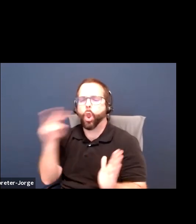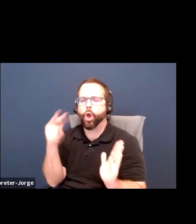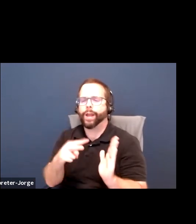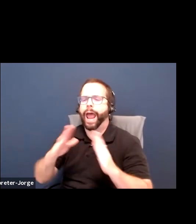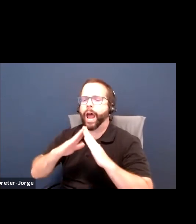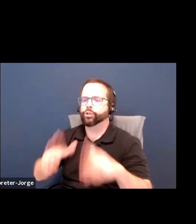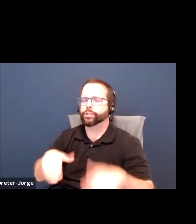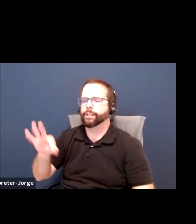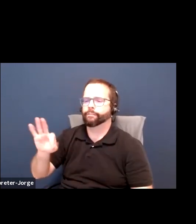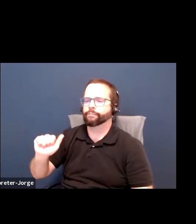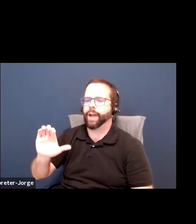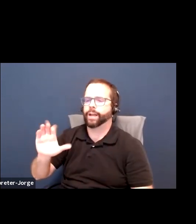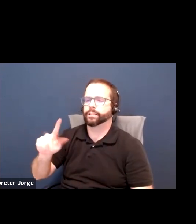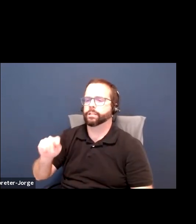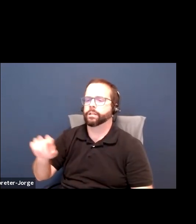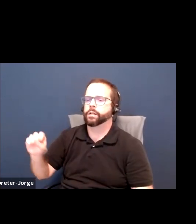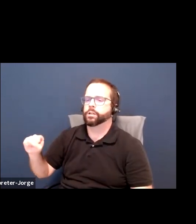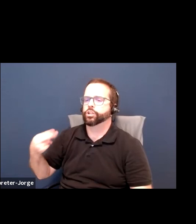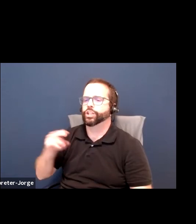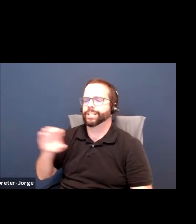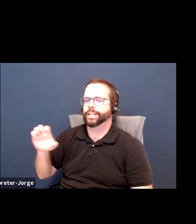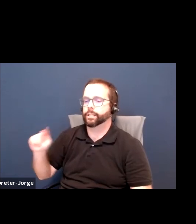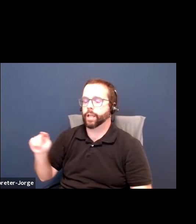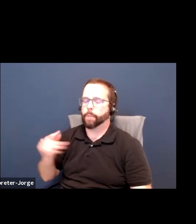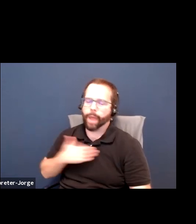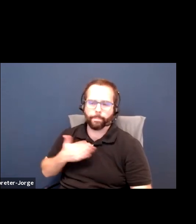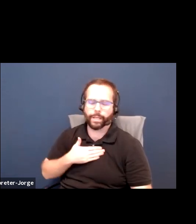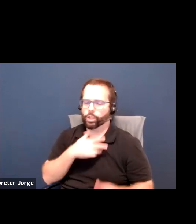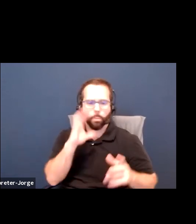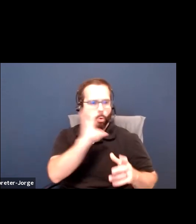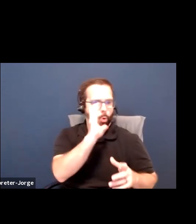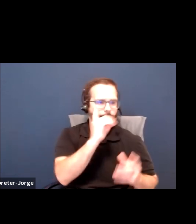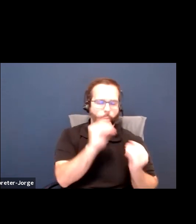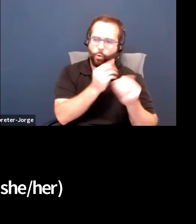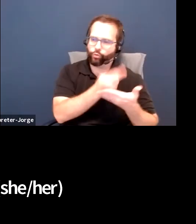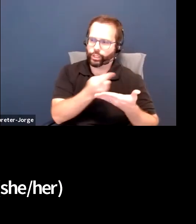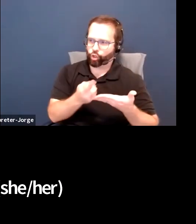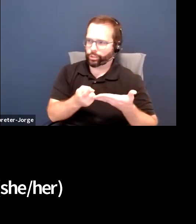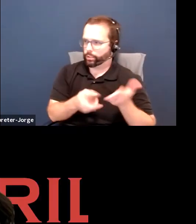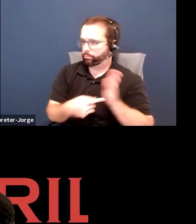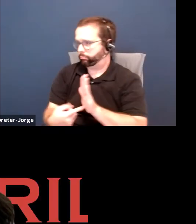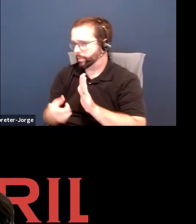to pull together some more resources if there are additional questions.